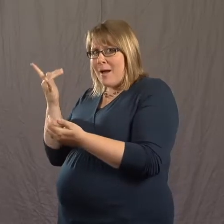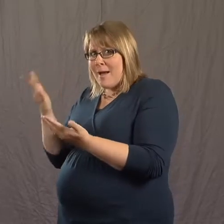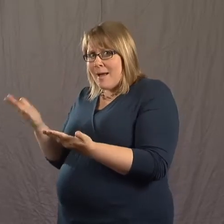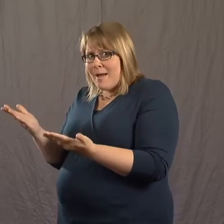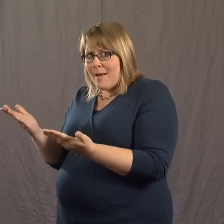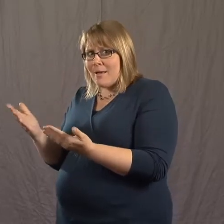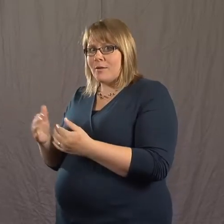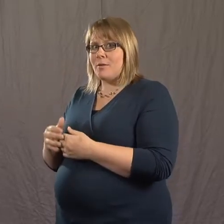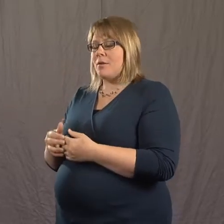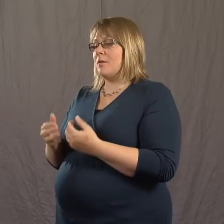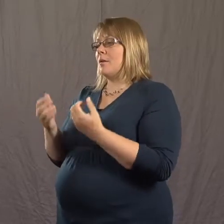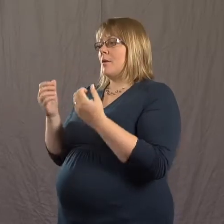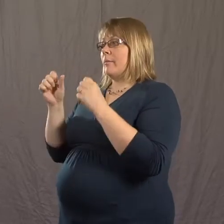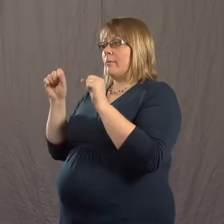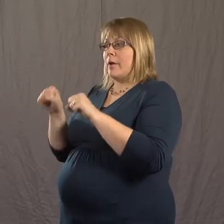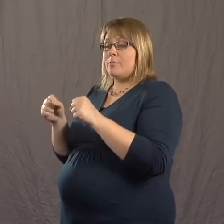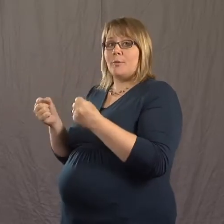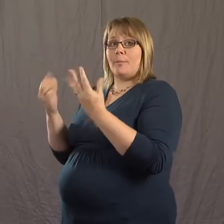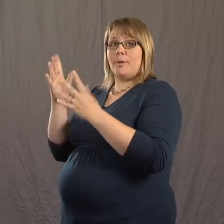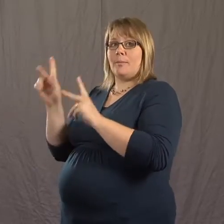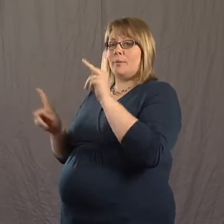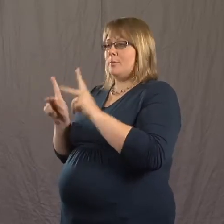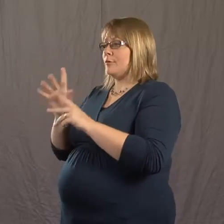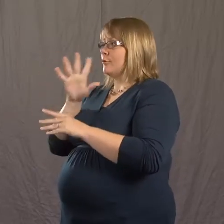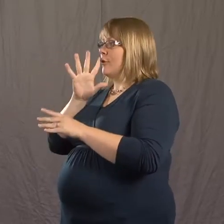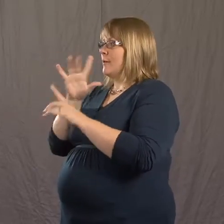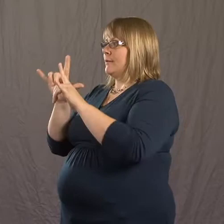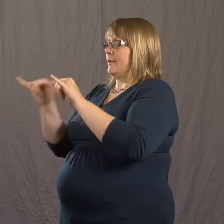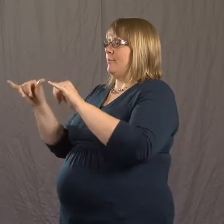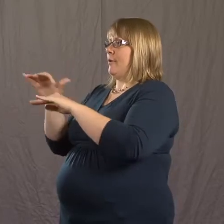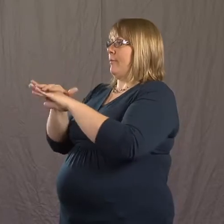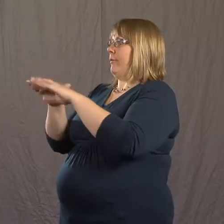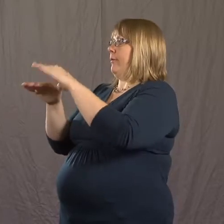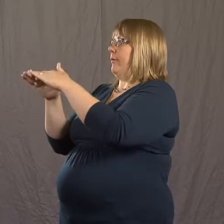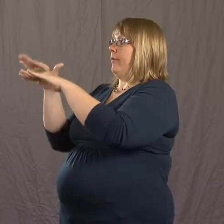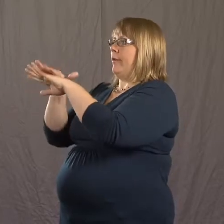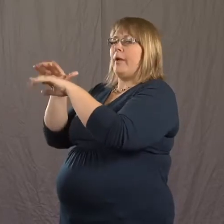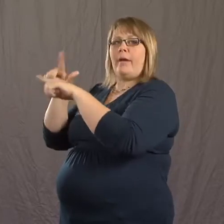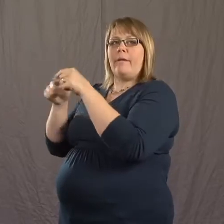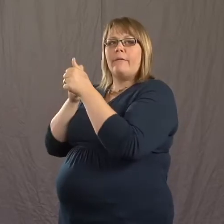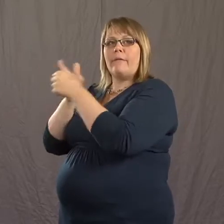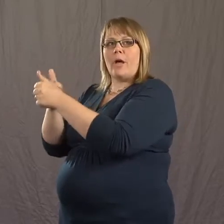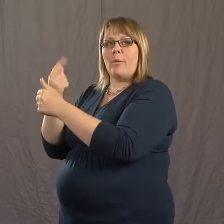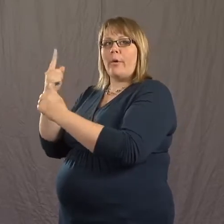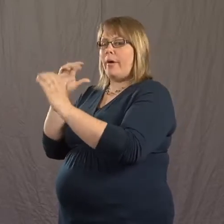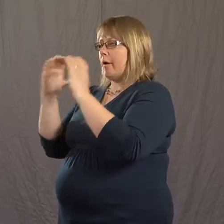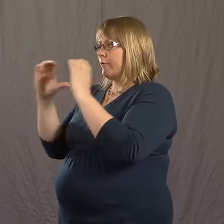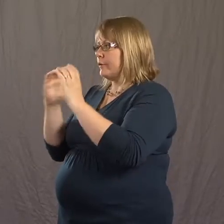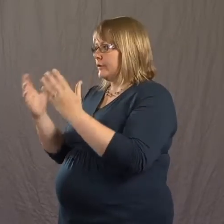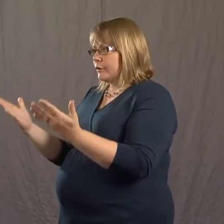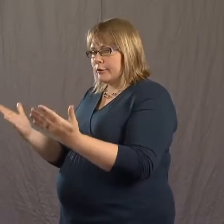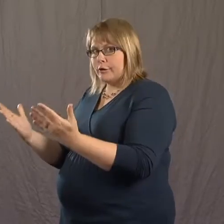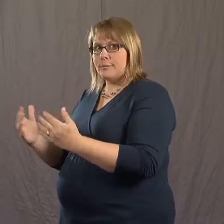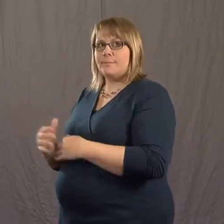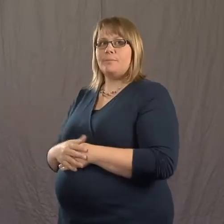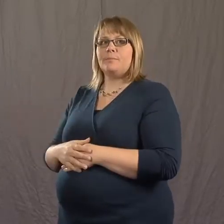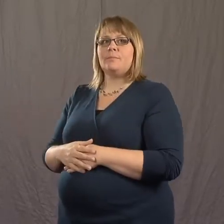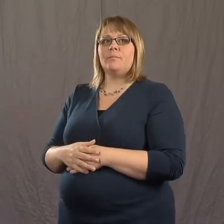more difficult to follow. And the reason is that there may be multiple speakers at the same time, and it's very difficult to follow just